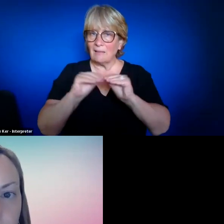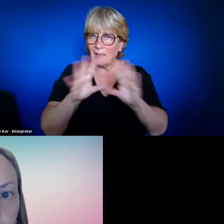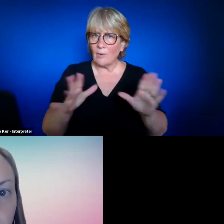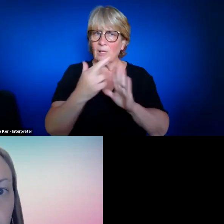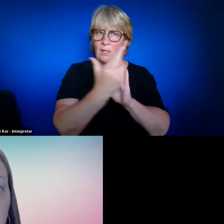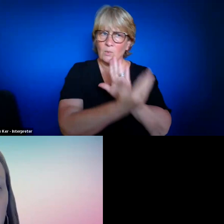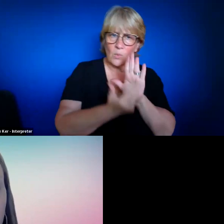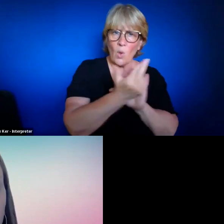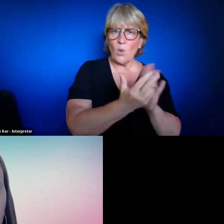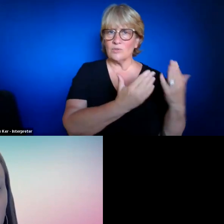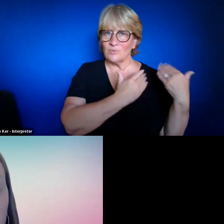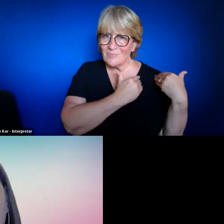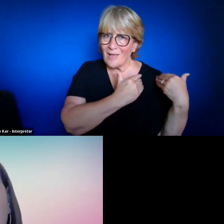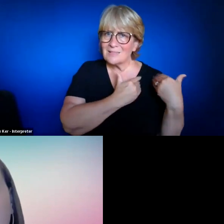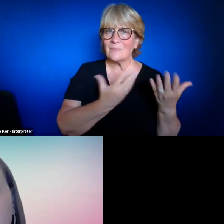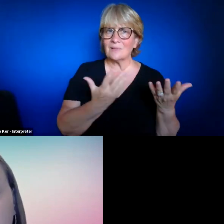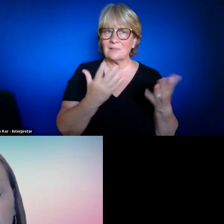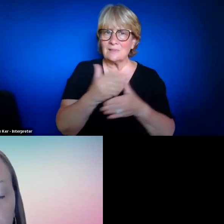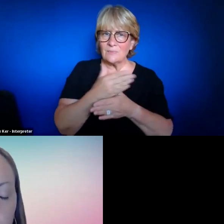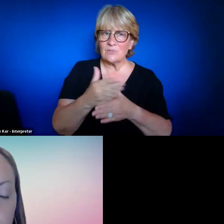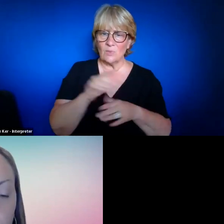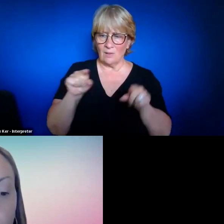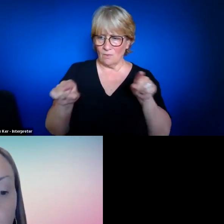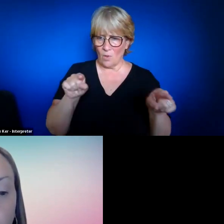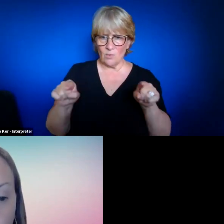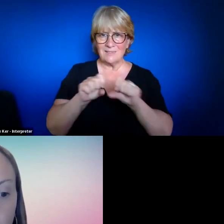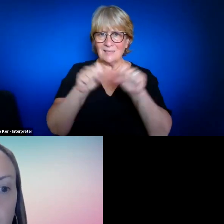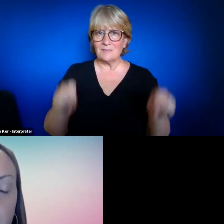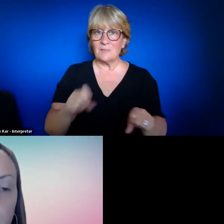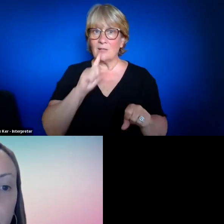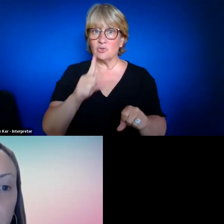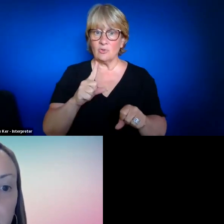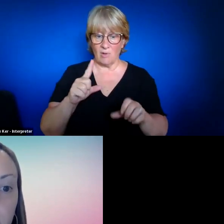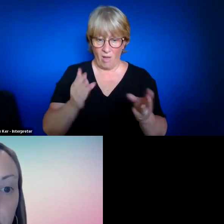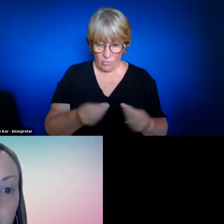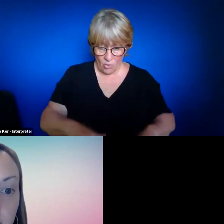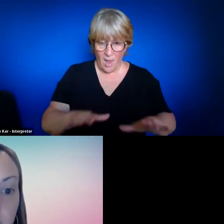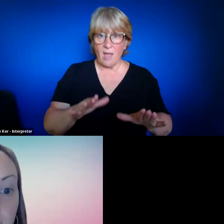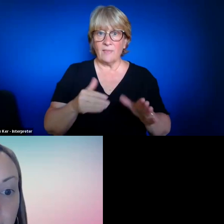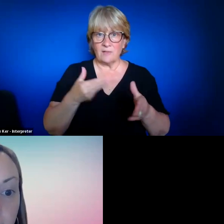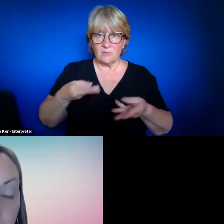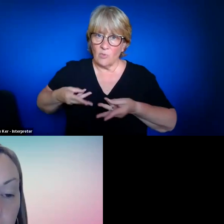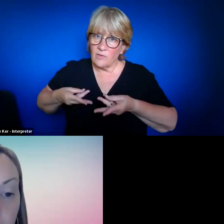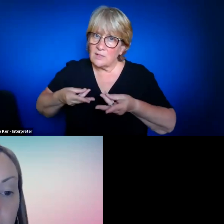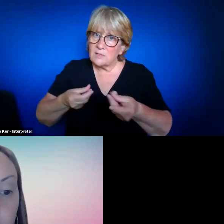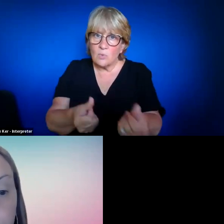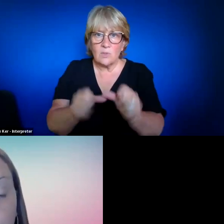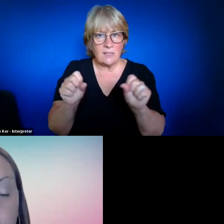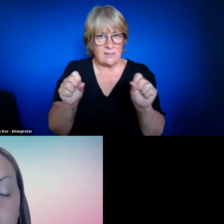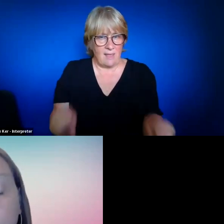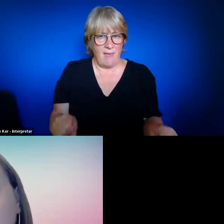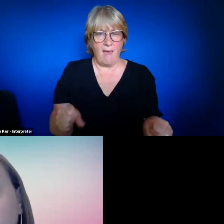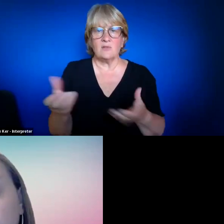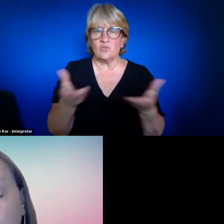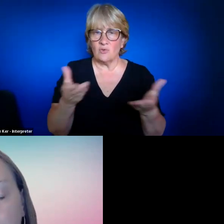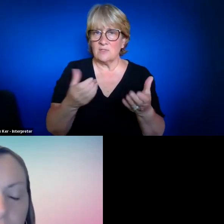and responsibilities between those groups, just to make sure on the ground things are moving as smoothly as they can as